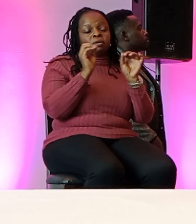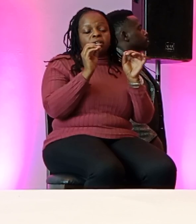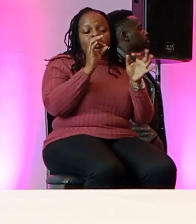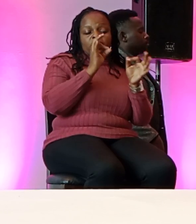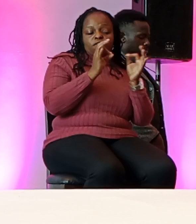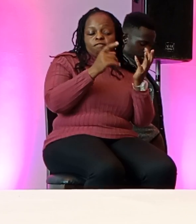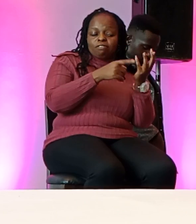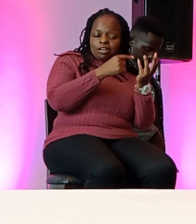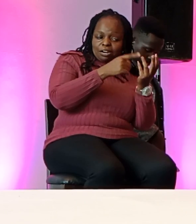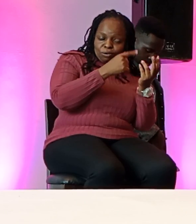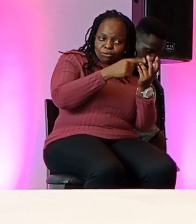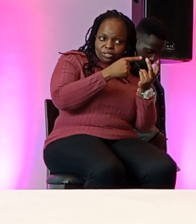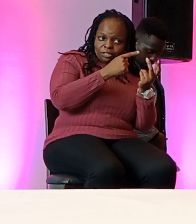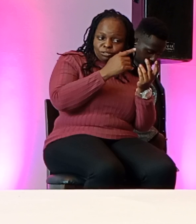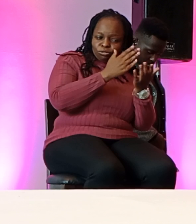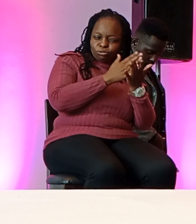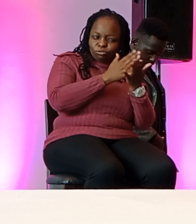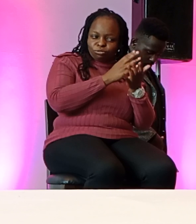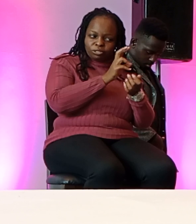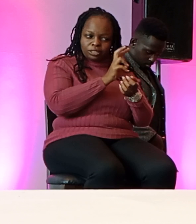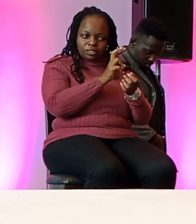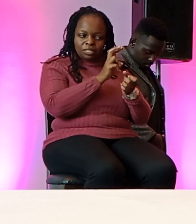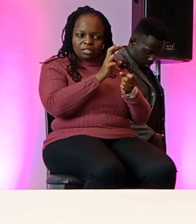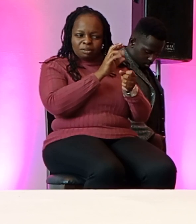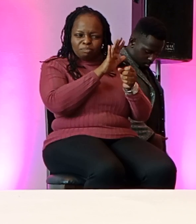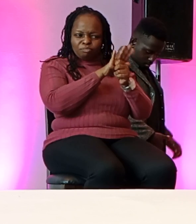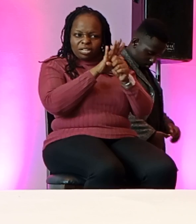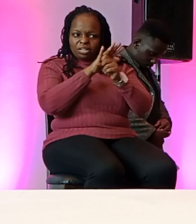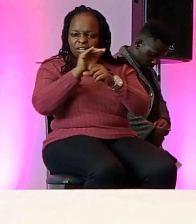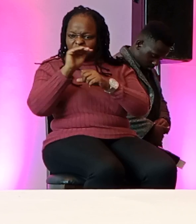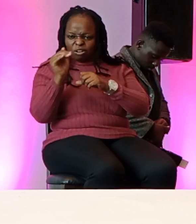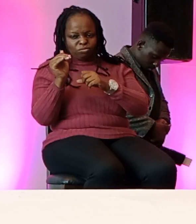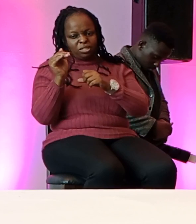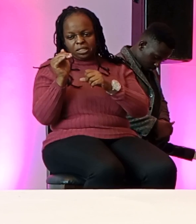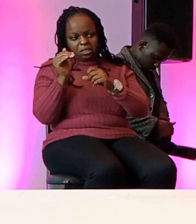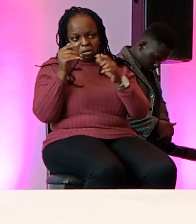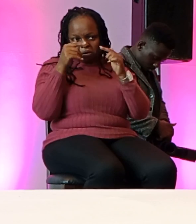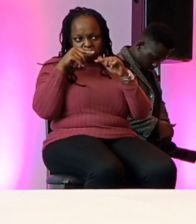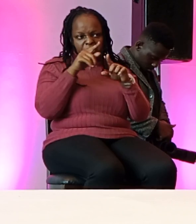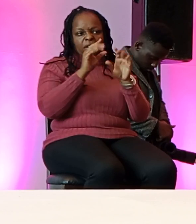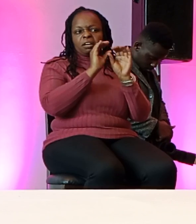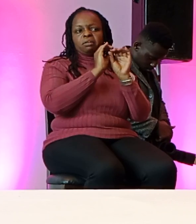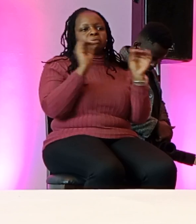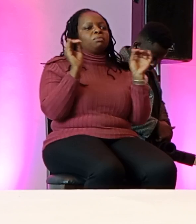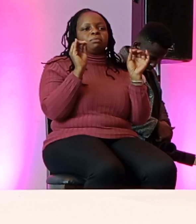you calculate, you'll see very many counties are not compliant.